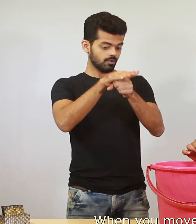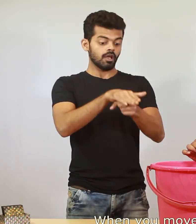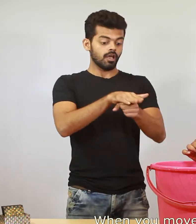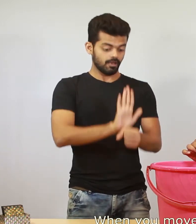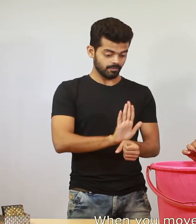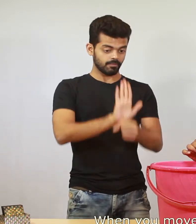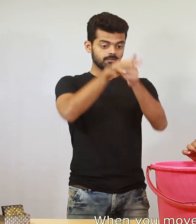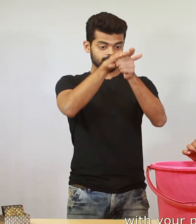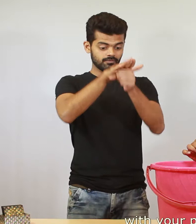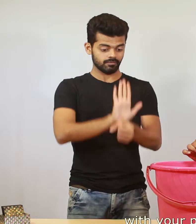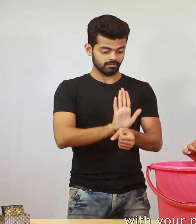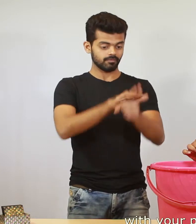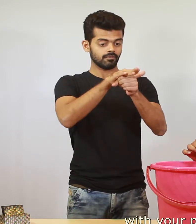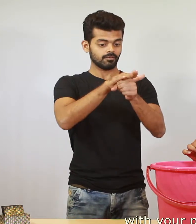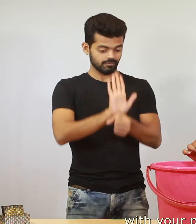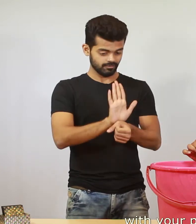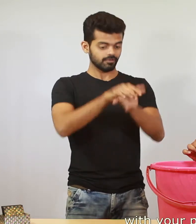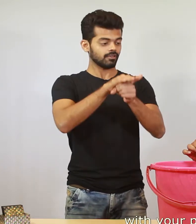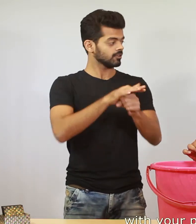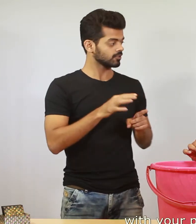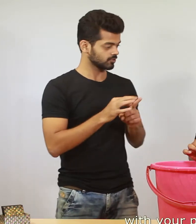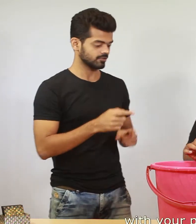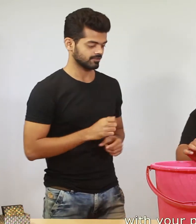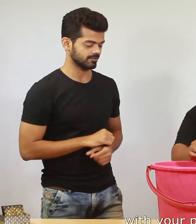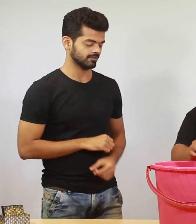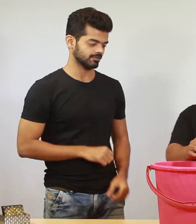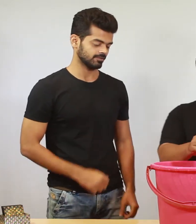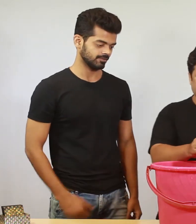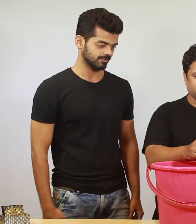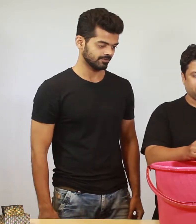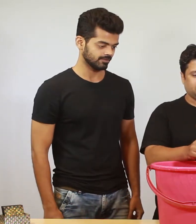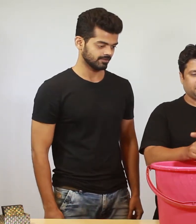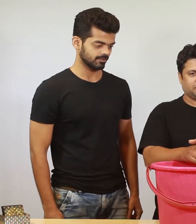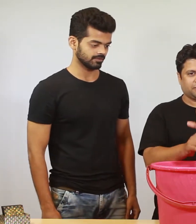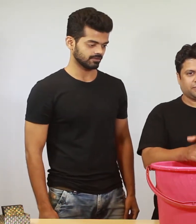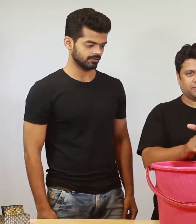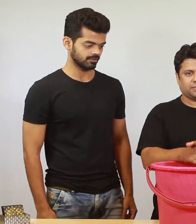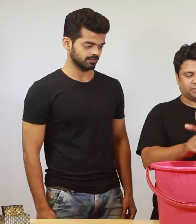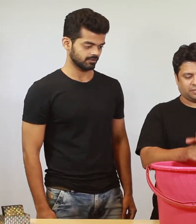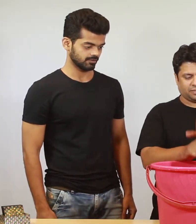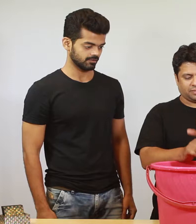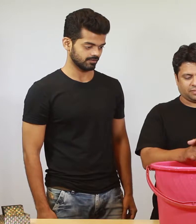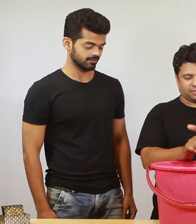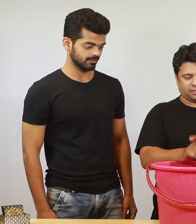When you move the pipe up close the opening with your palm. Repeat this many times.